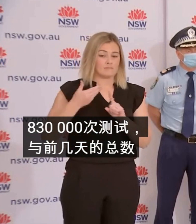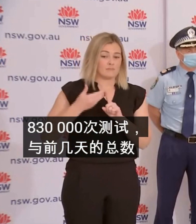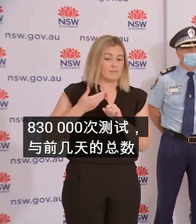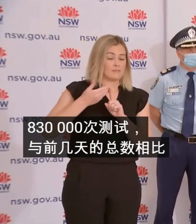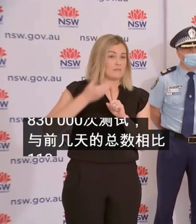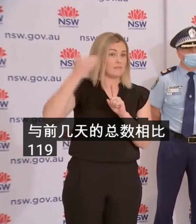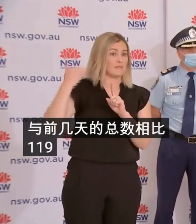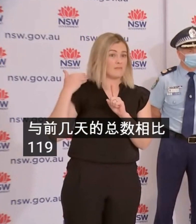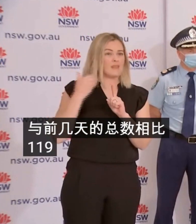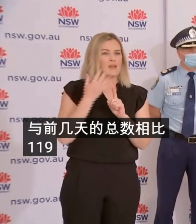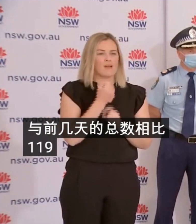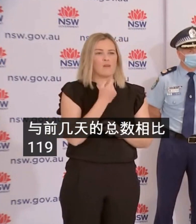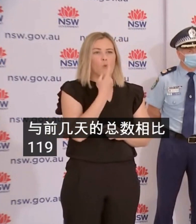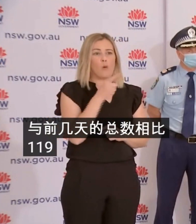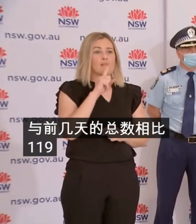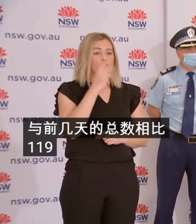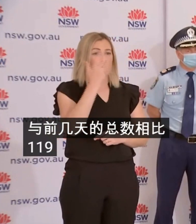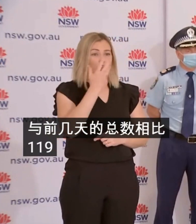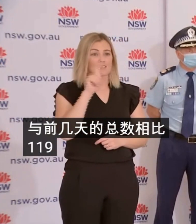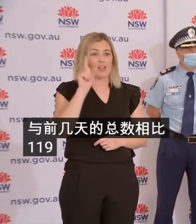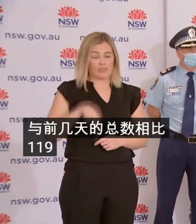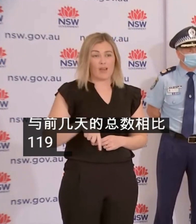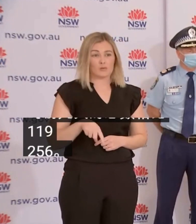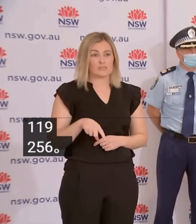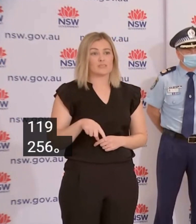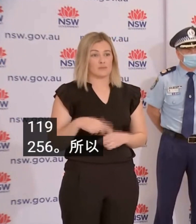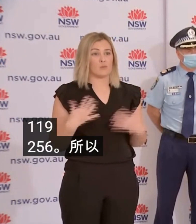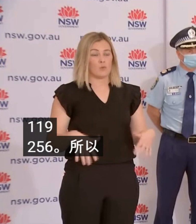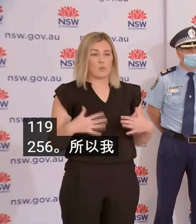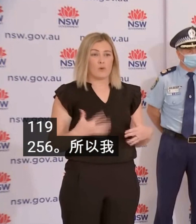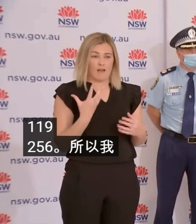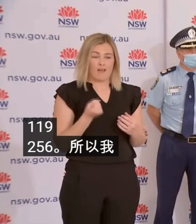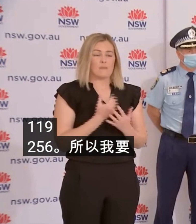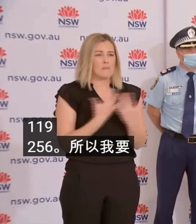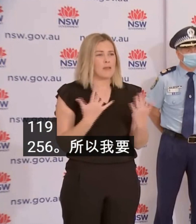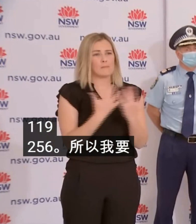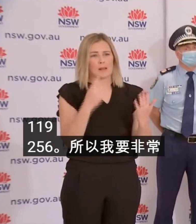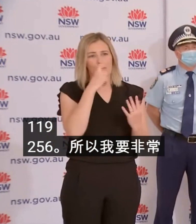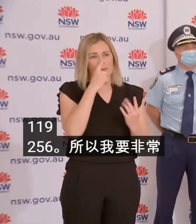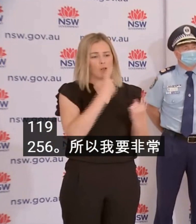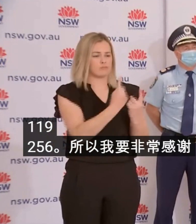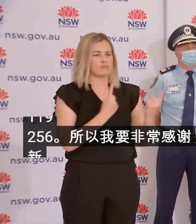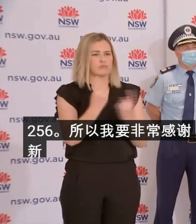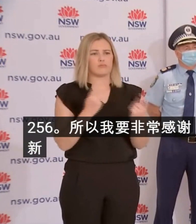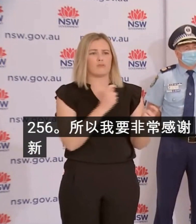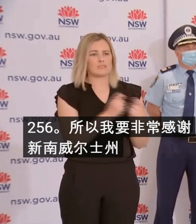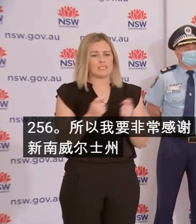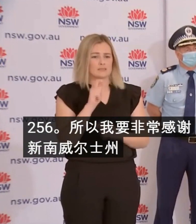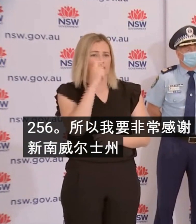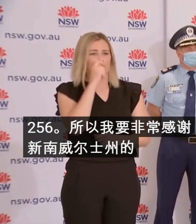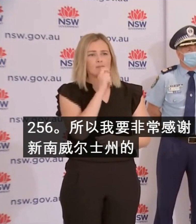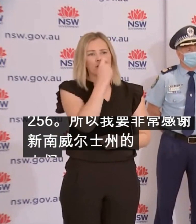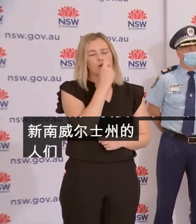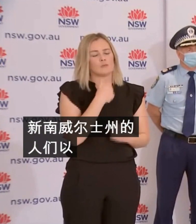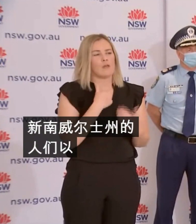day's total of 119,256. So I want to say a big thank you to the people of New